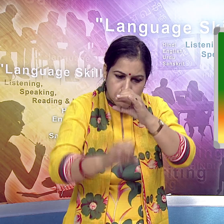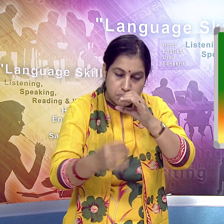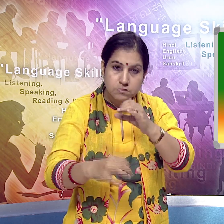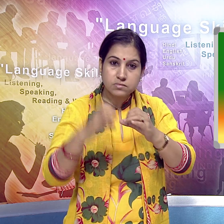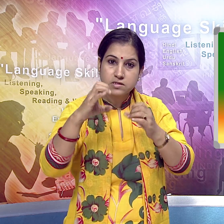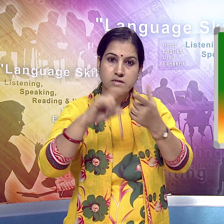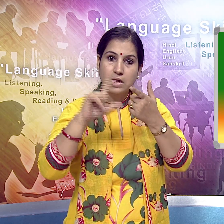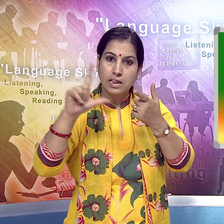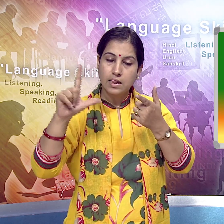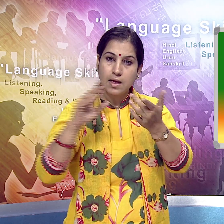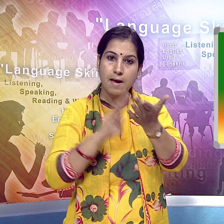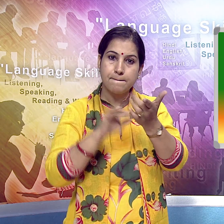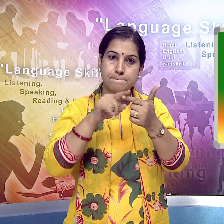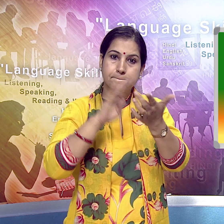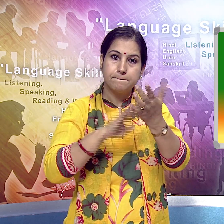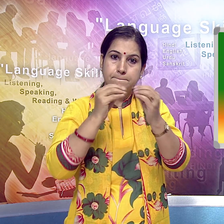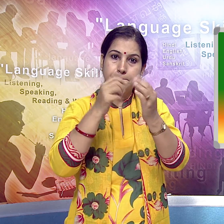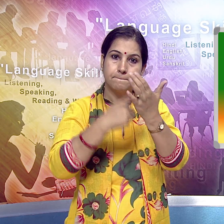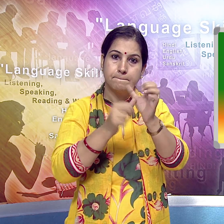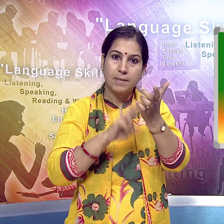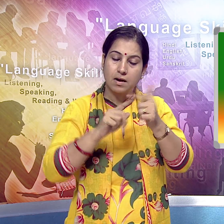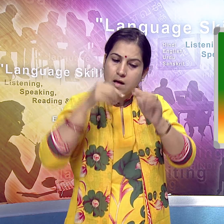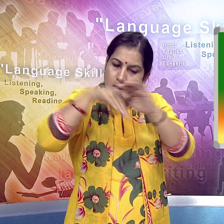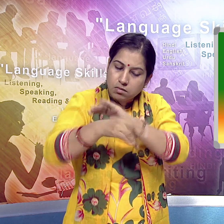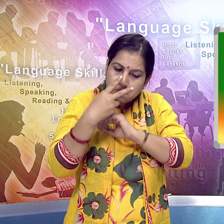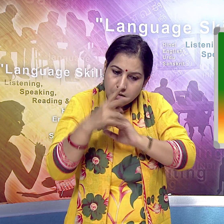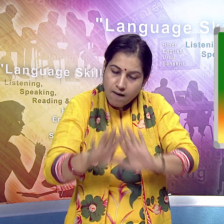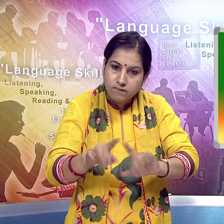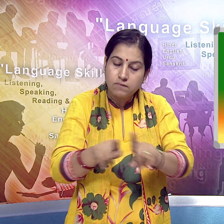That is how it protects the cell membrane and the cell.